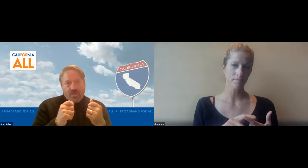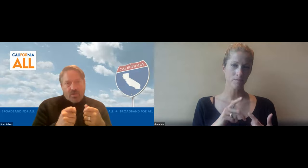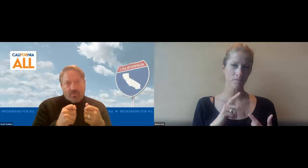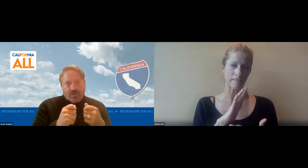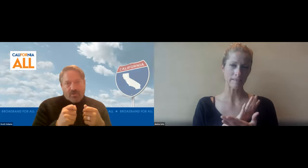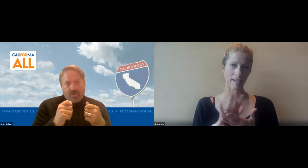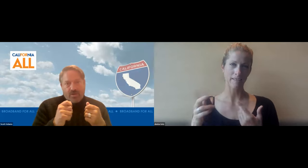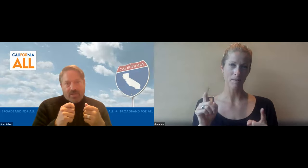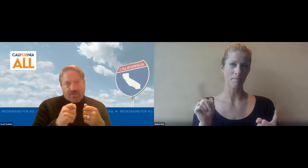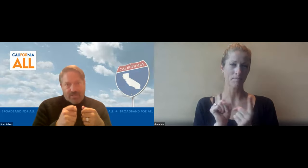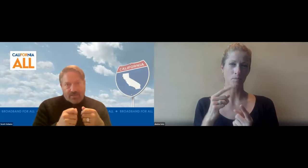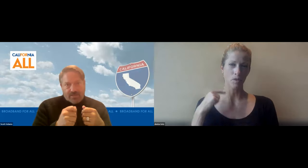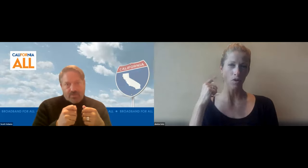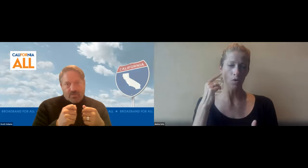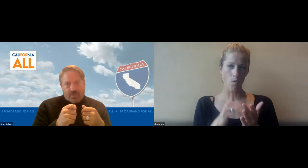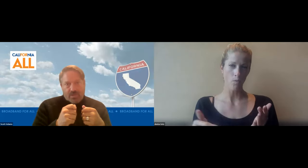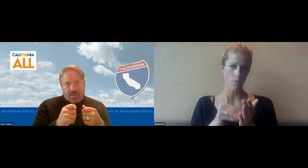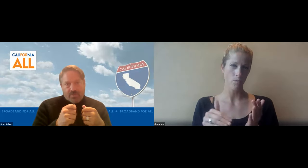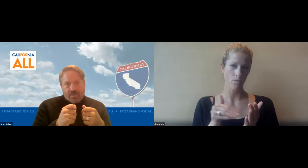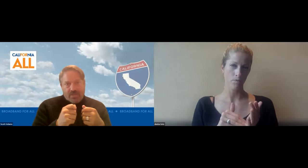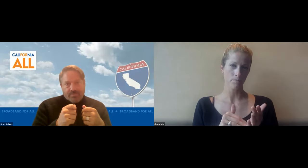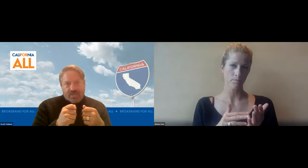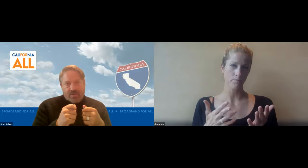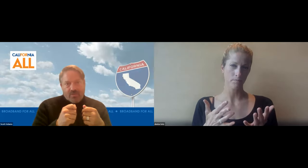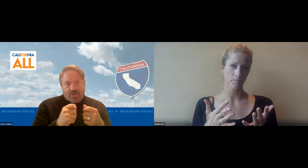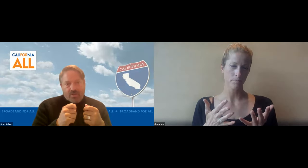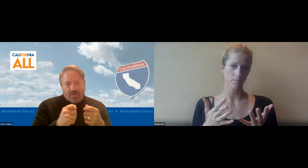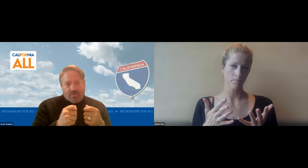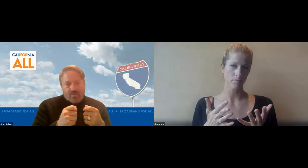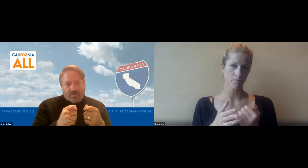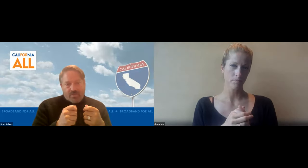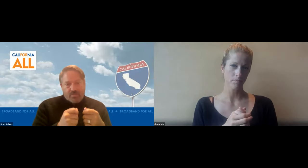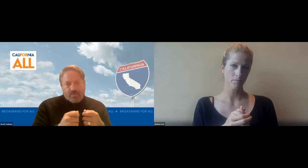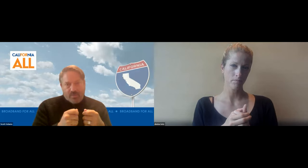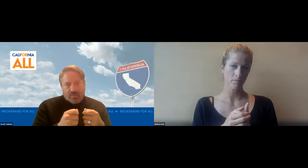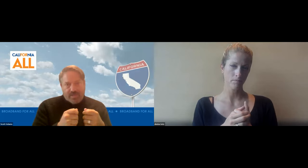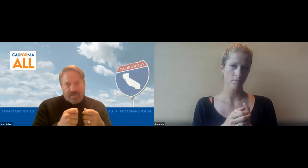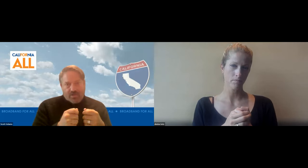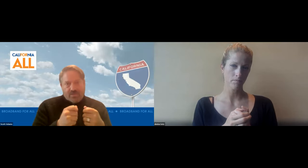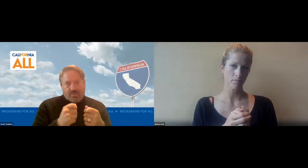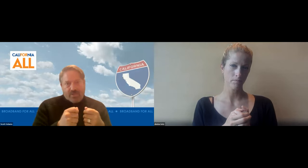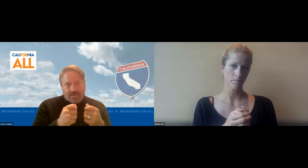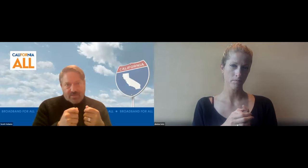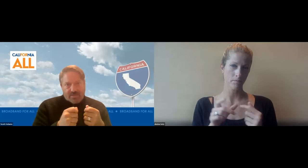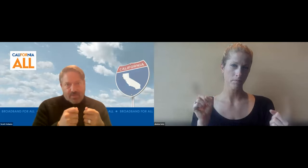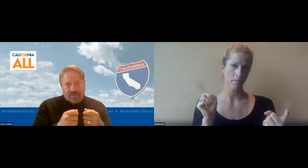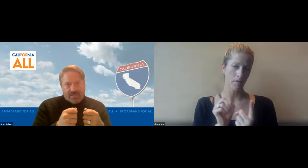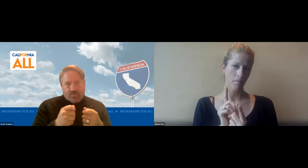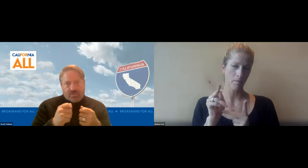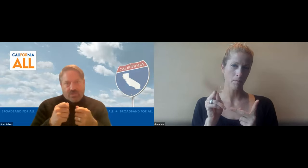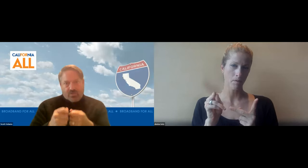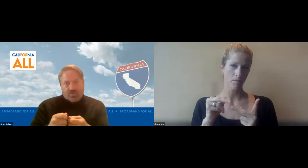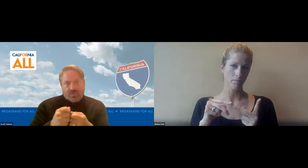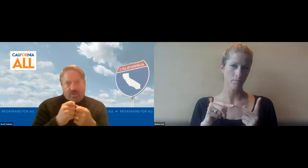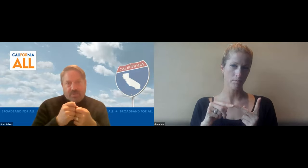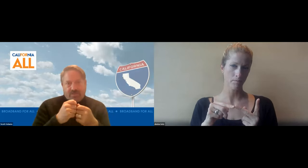heard over and over about the need to, you know, to meet people where they are and to communicate to them in